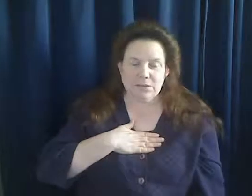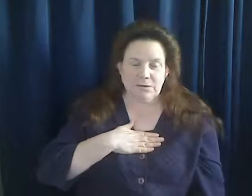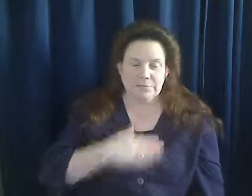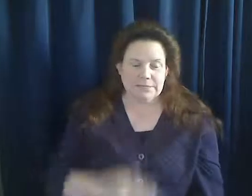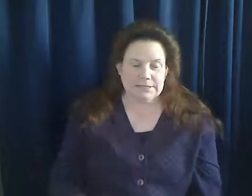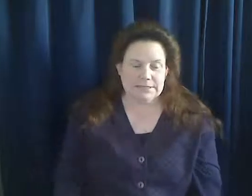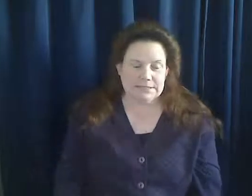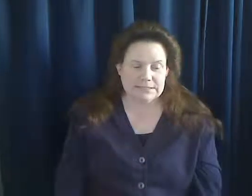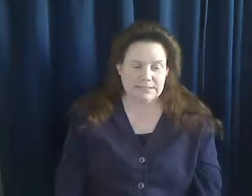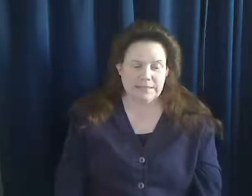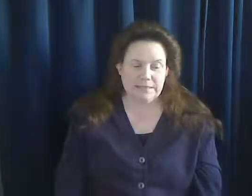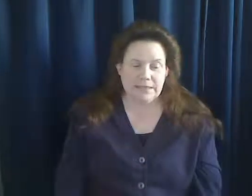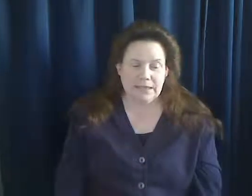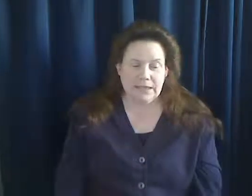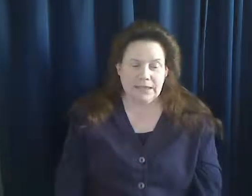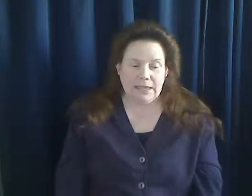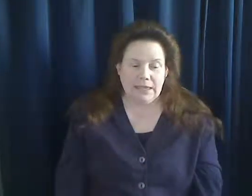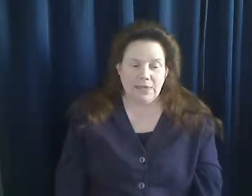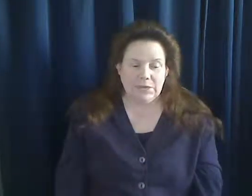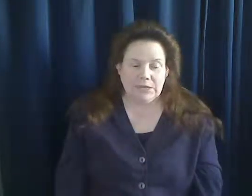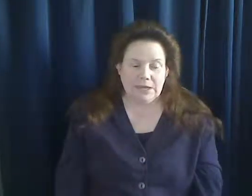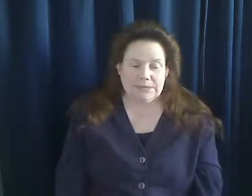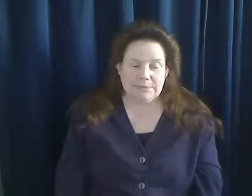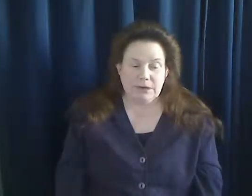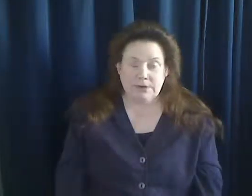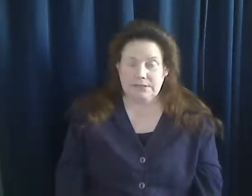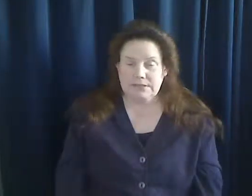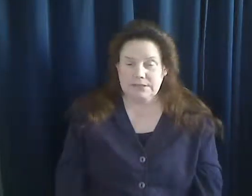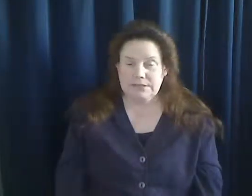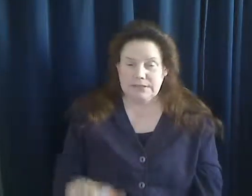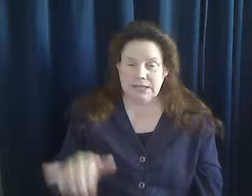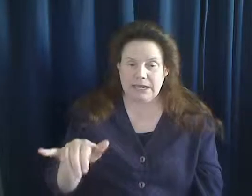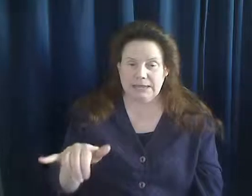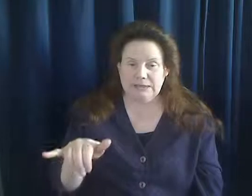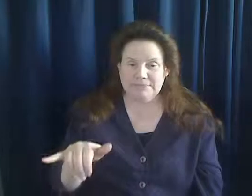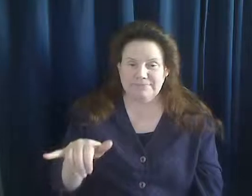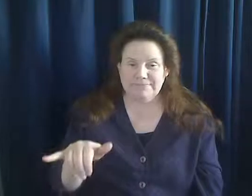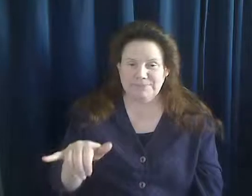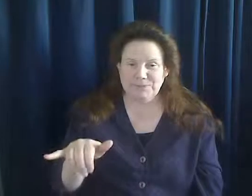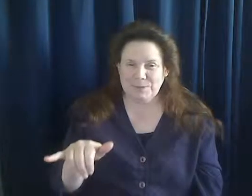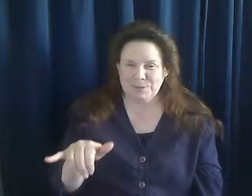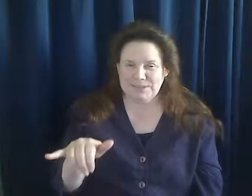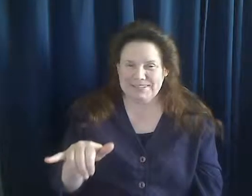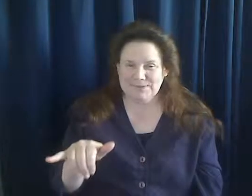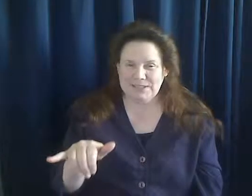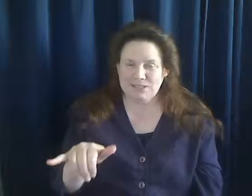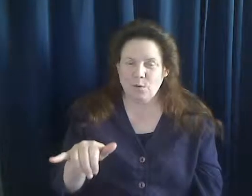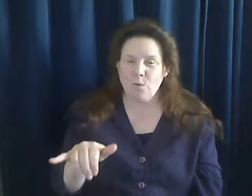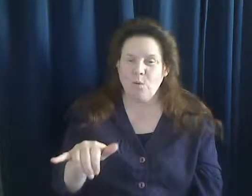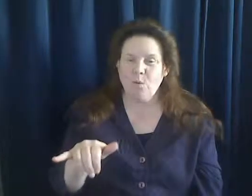Slower, please. And we talked about the sign. Do you remember what this means?